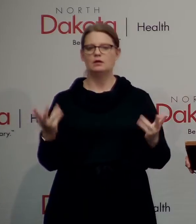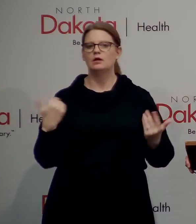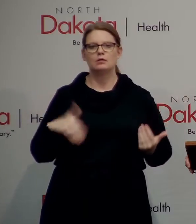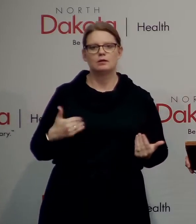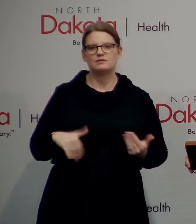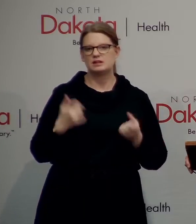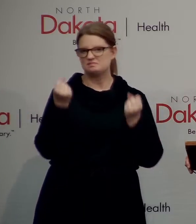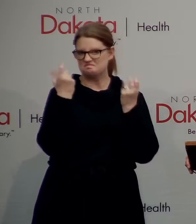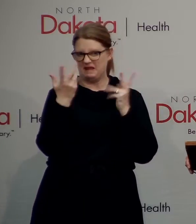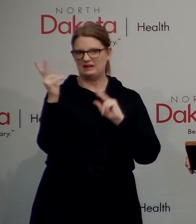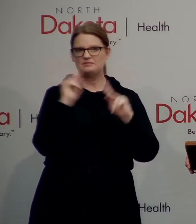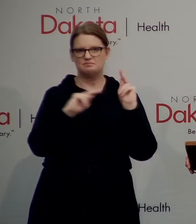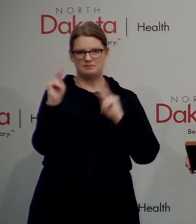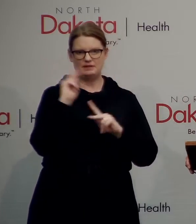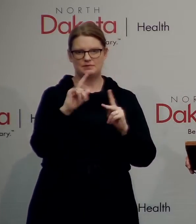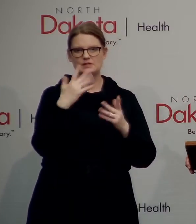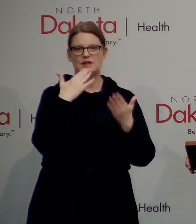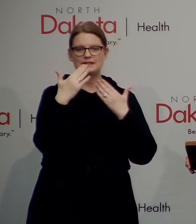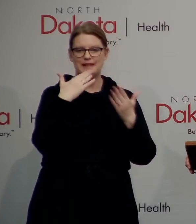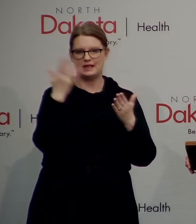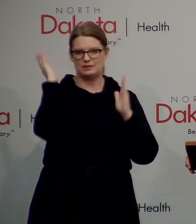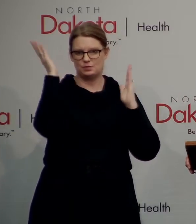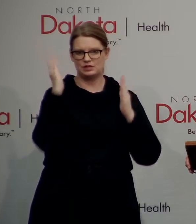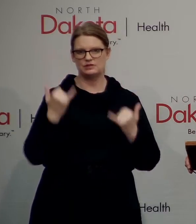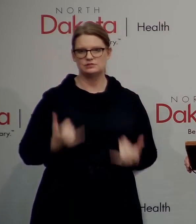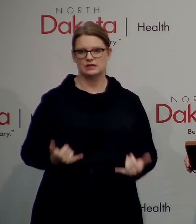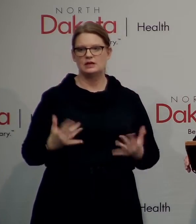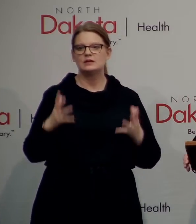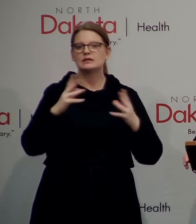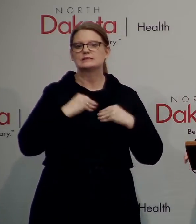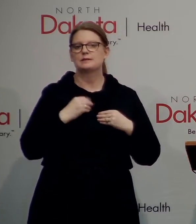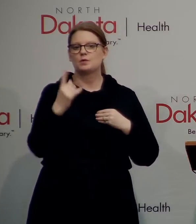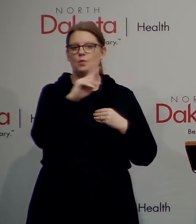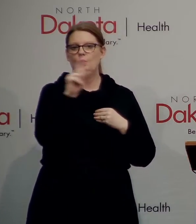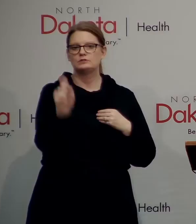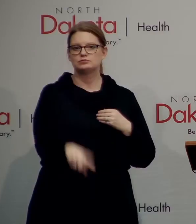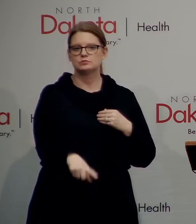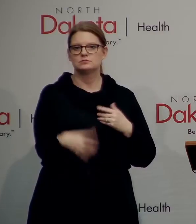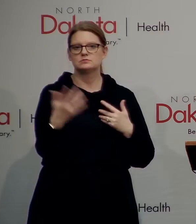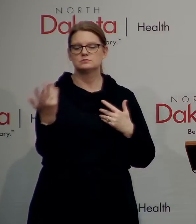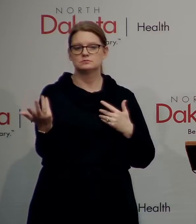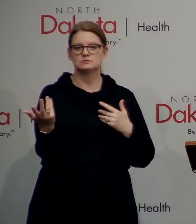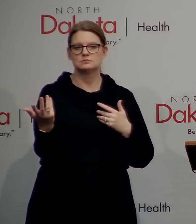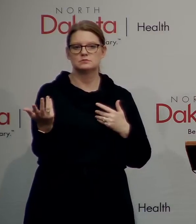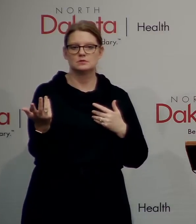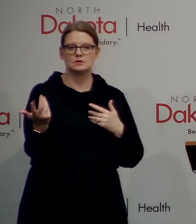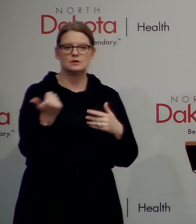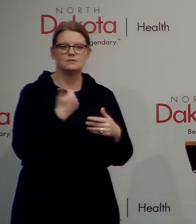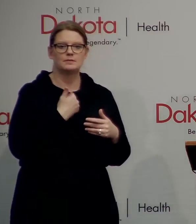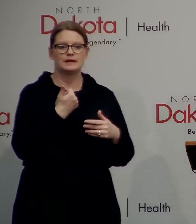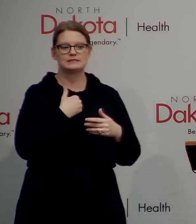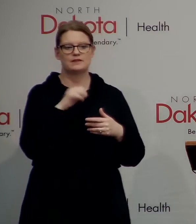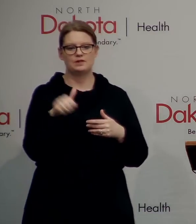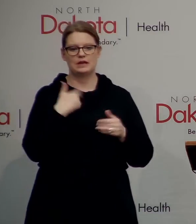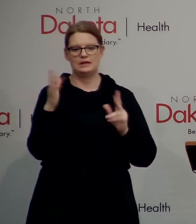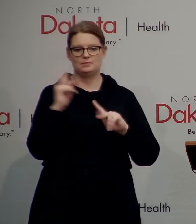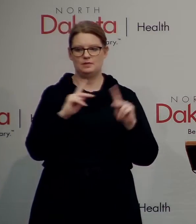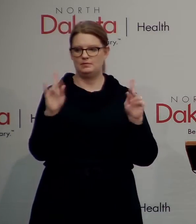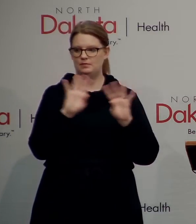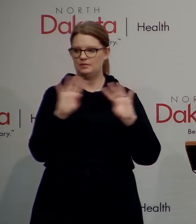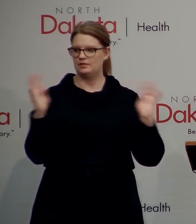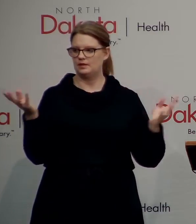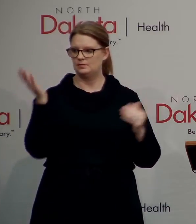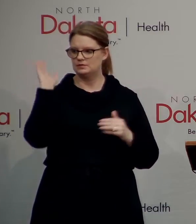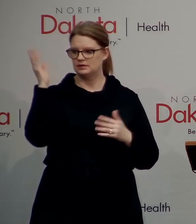that are working to drive this forward. But I want to thank the presenters for today, and now we'll take questions for myself or for any of the folks that presented